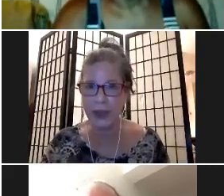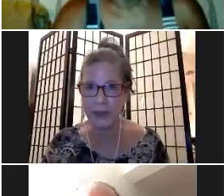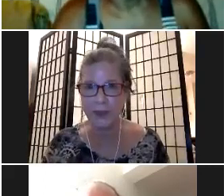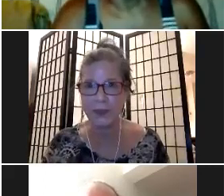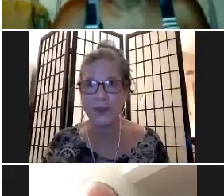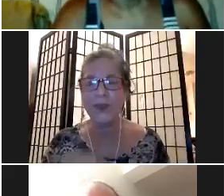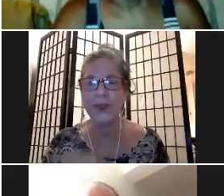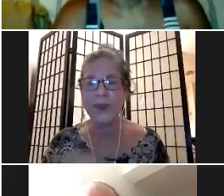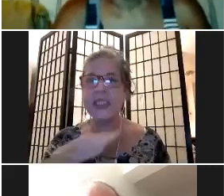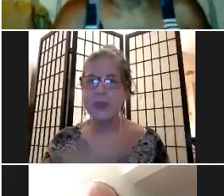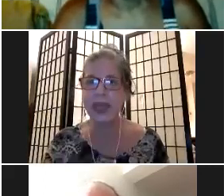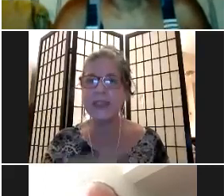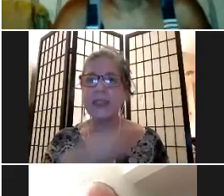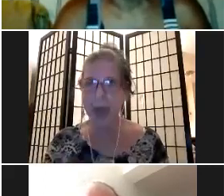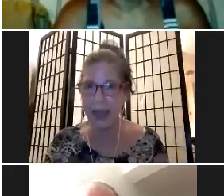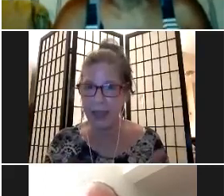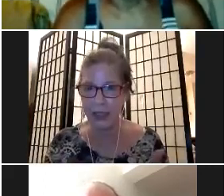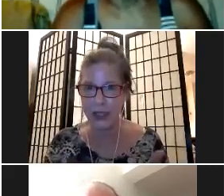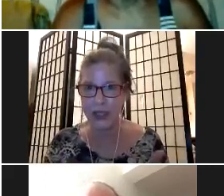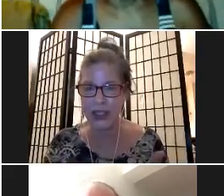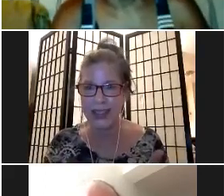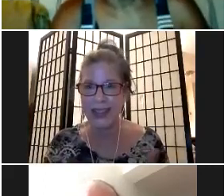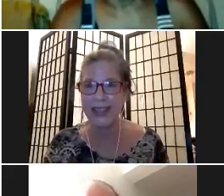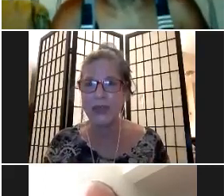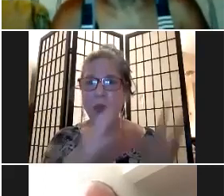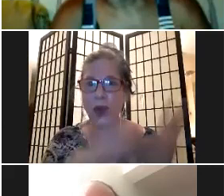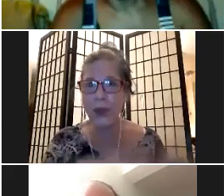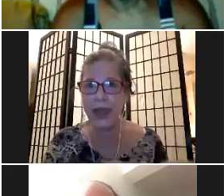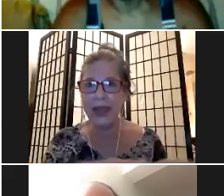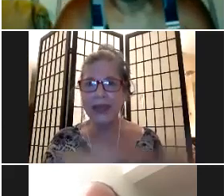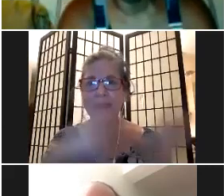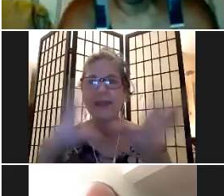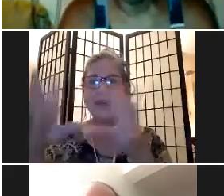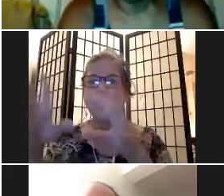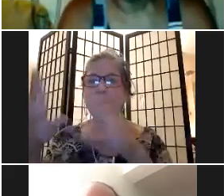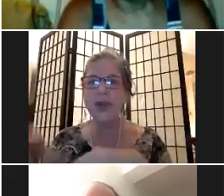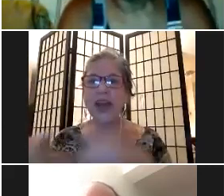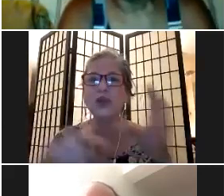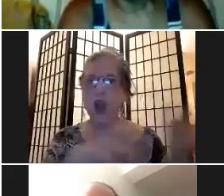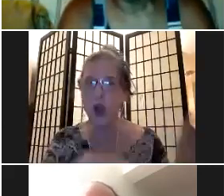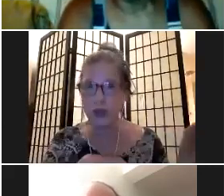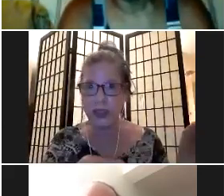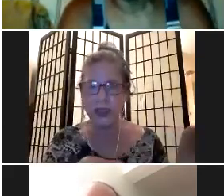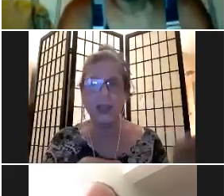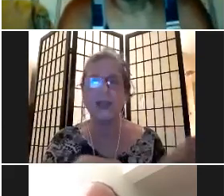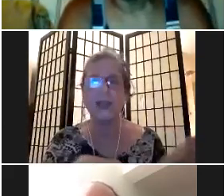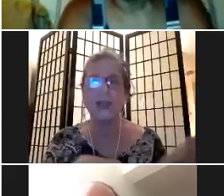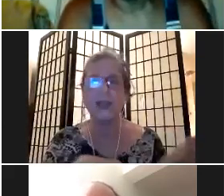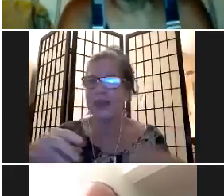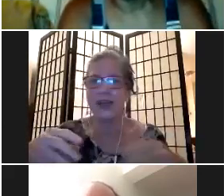Rican. We speak Spanglish. Puerto Rican, ponte tu coat.